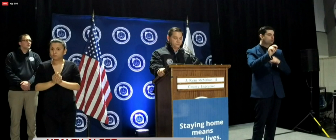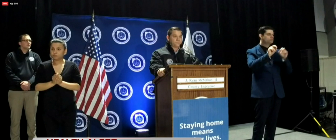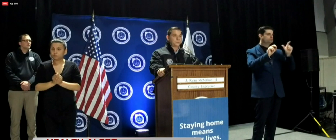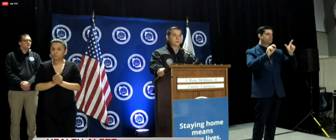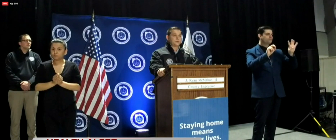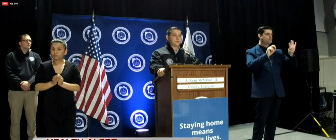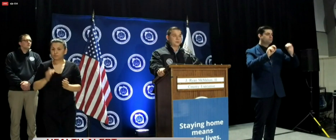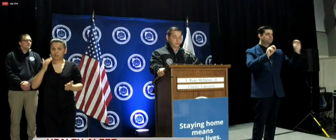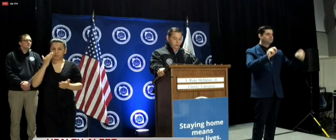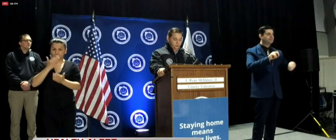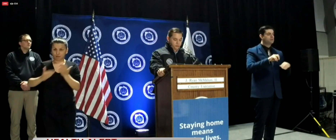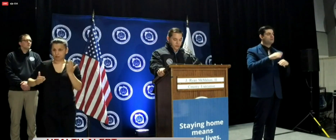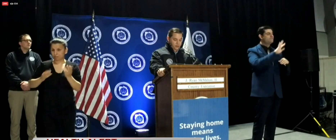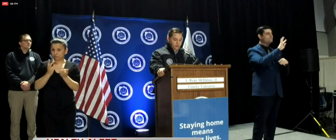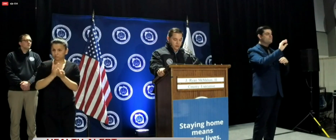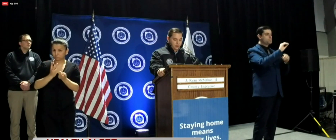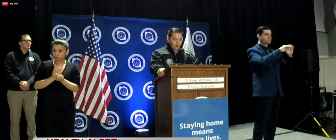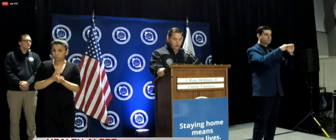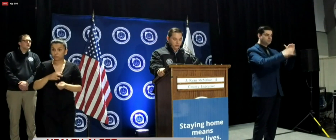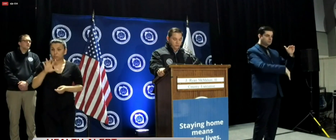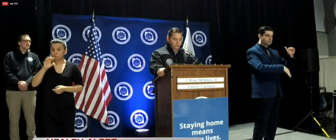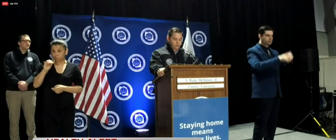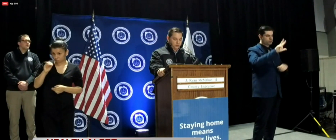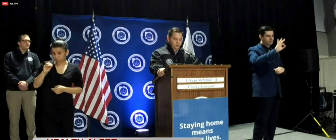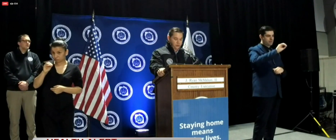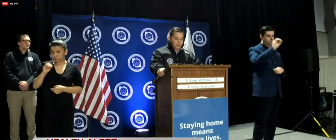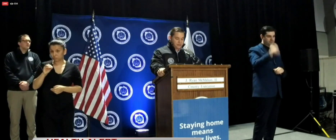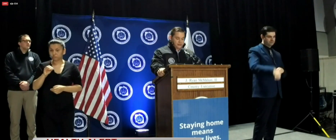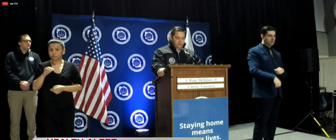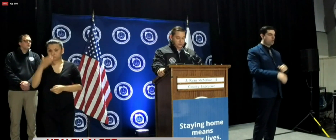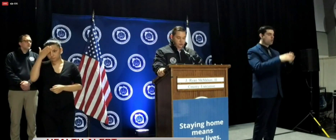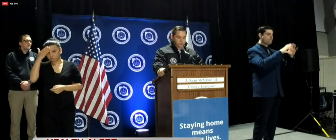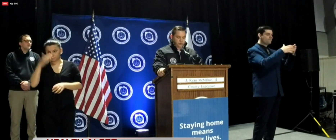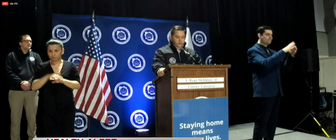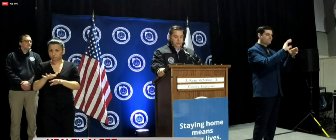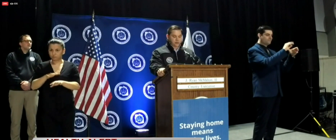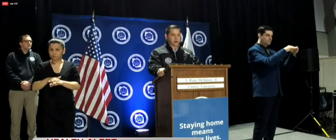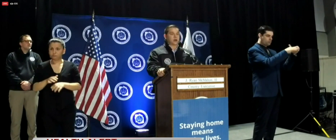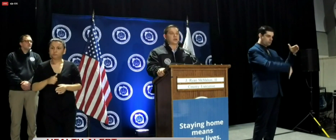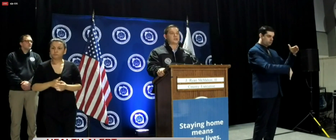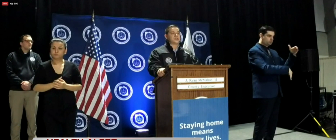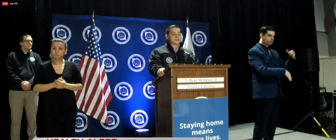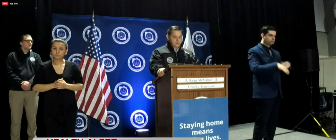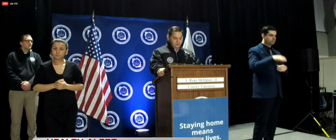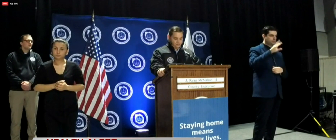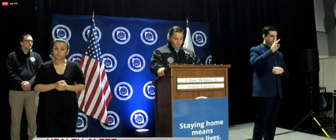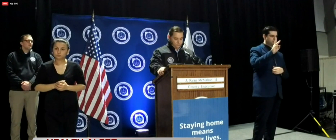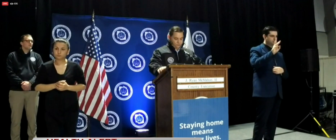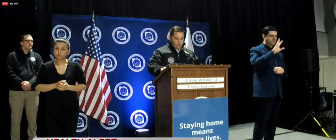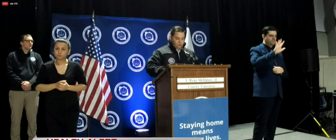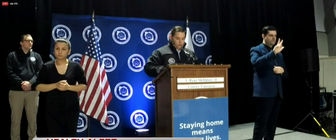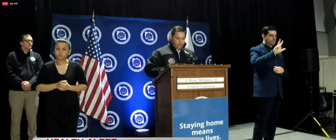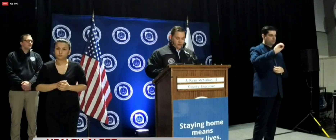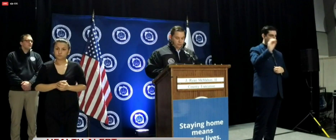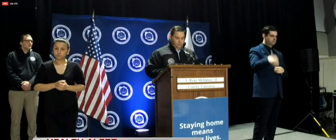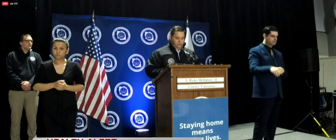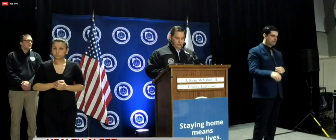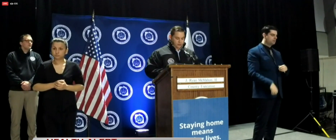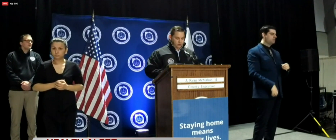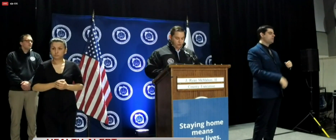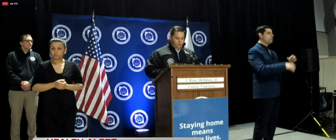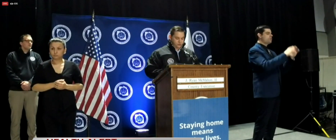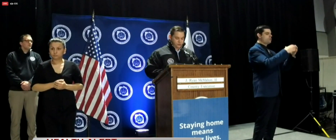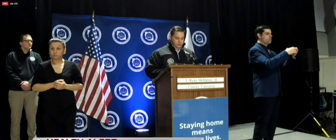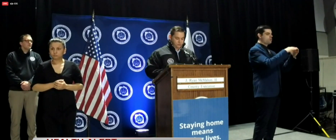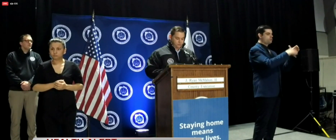40, 53% are under 50, 72% are under 60, and 28%